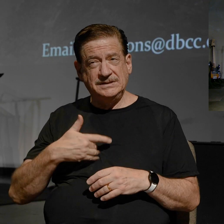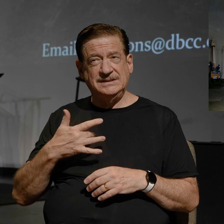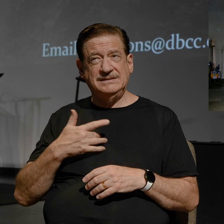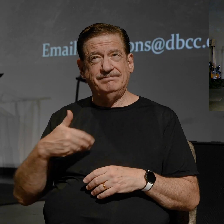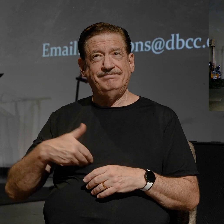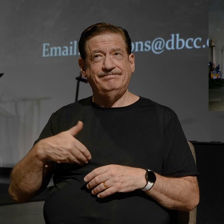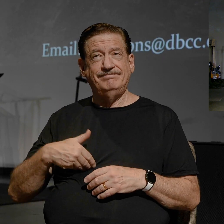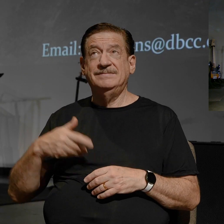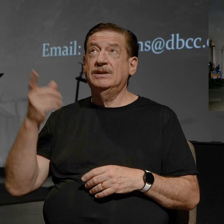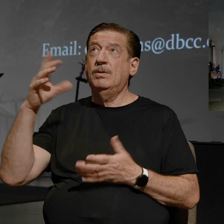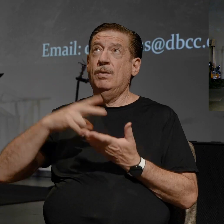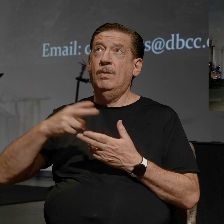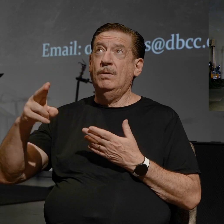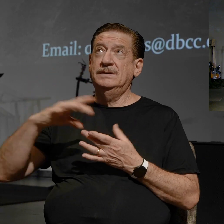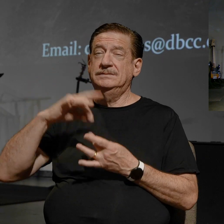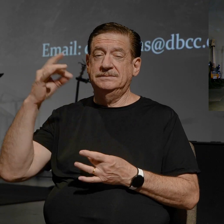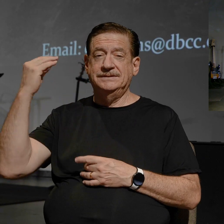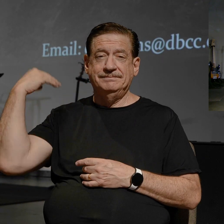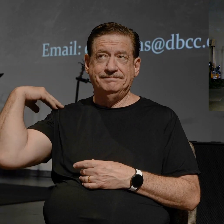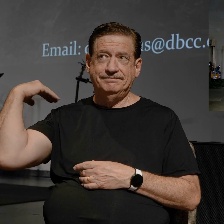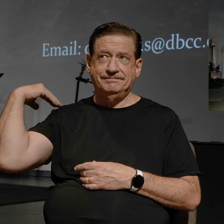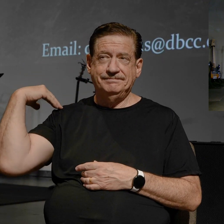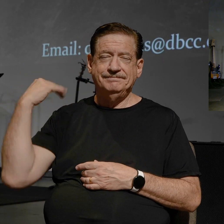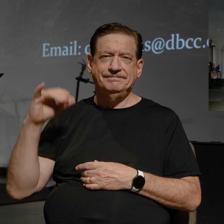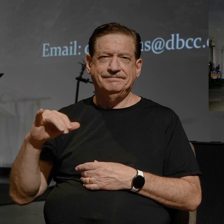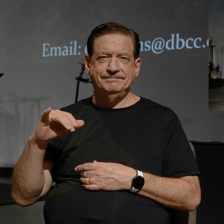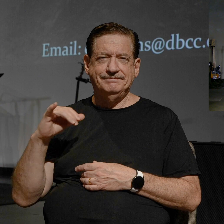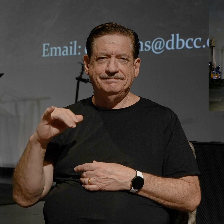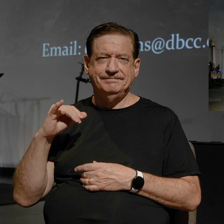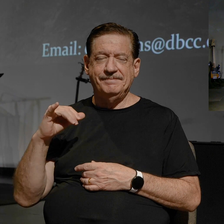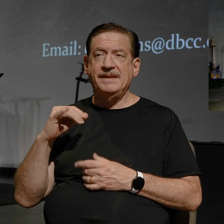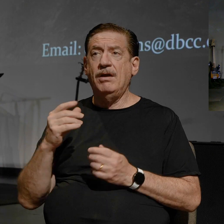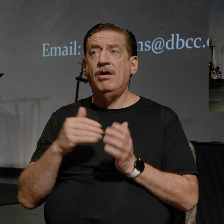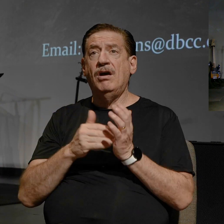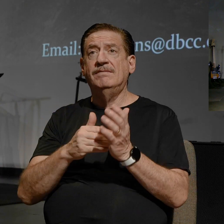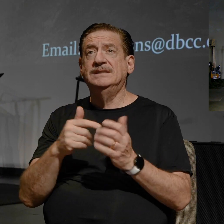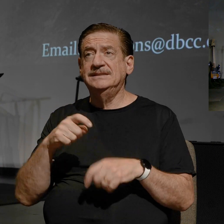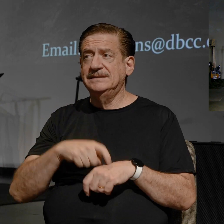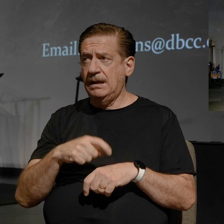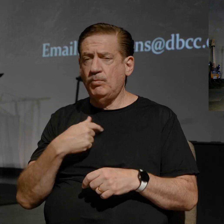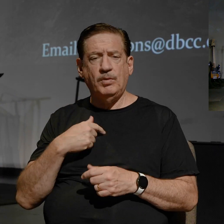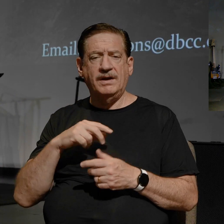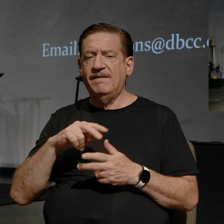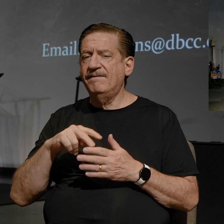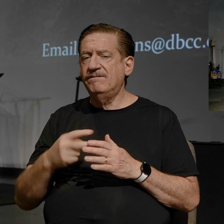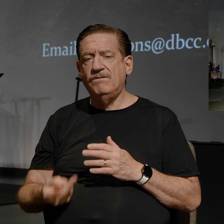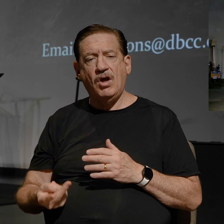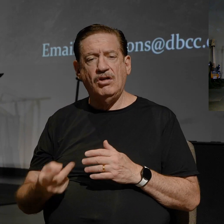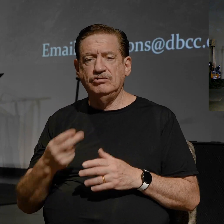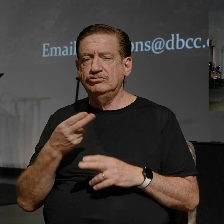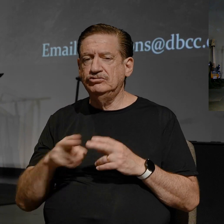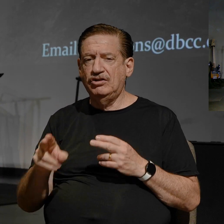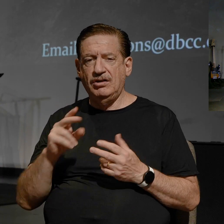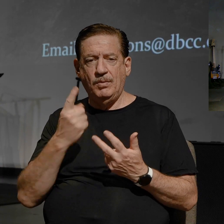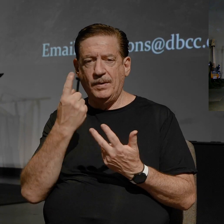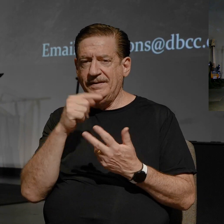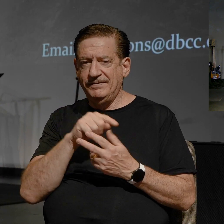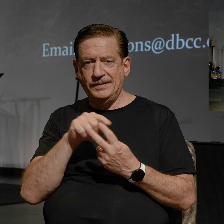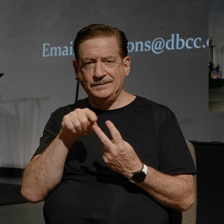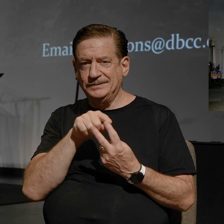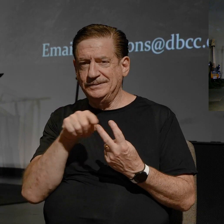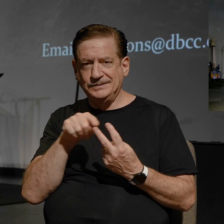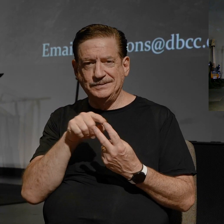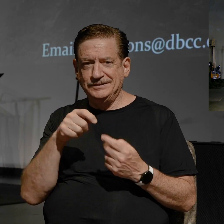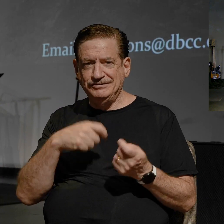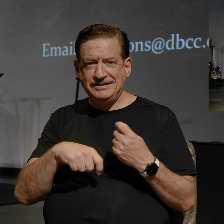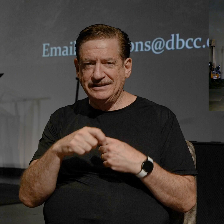the Holy Spirit is hinting at you that oftentimes we fall short in one of those two transactions.